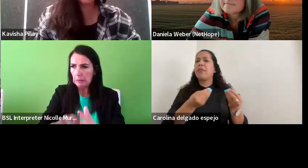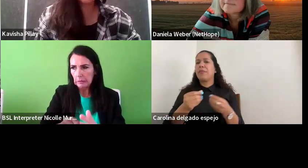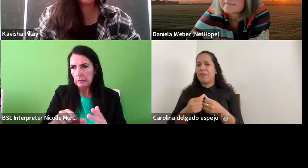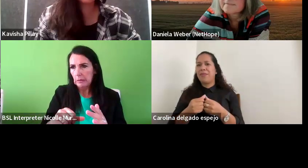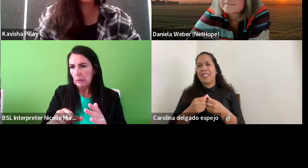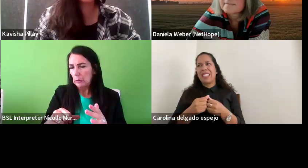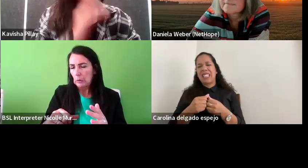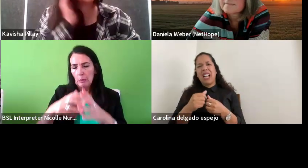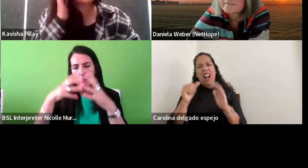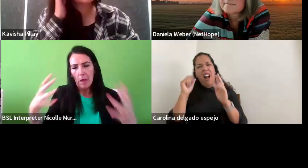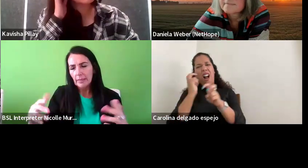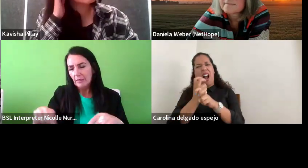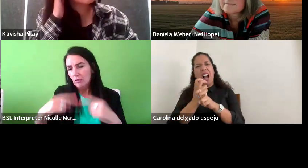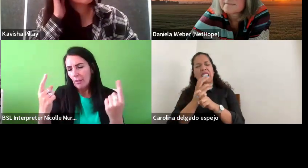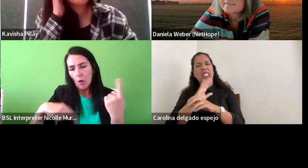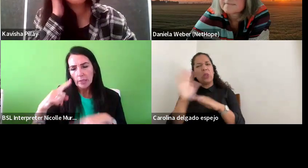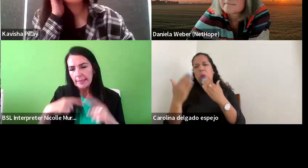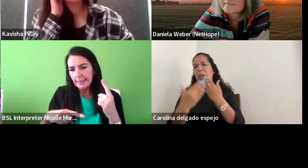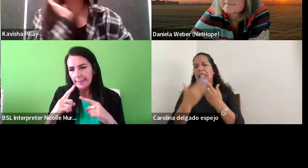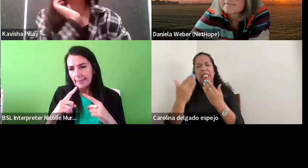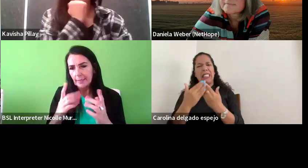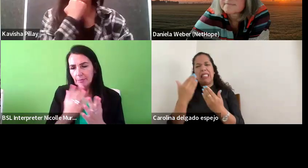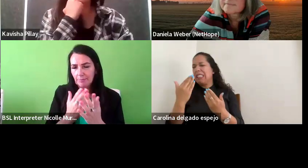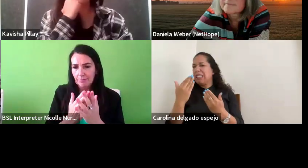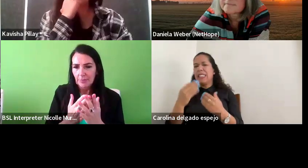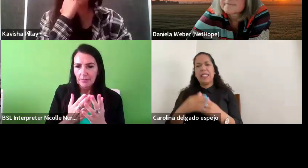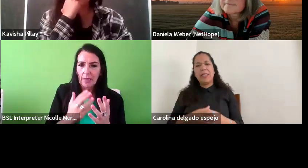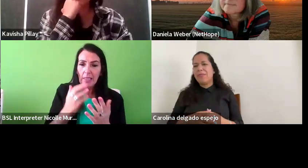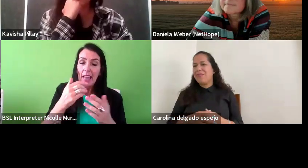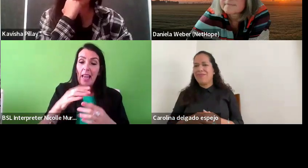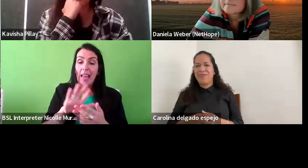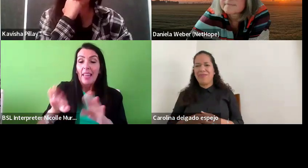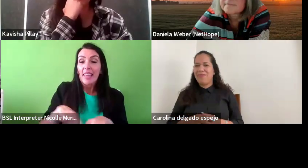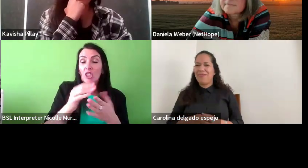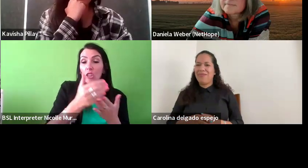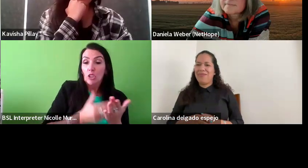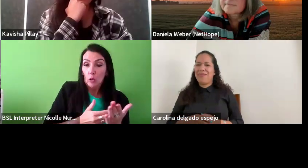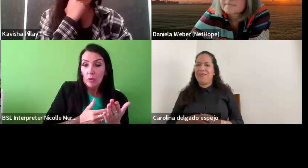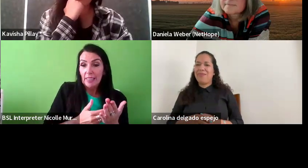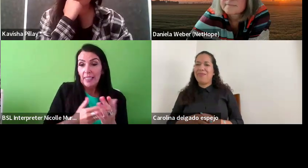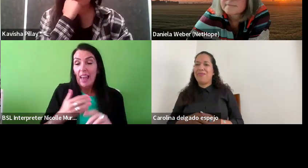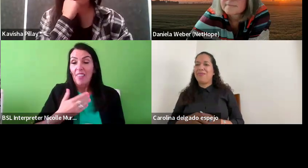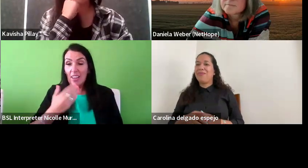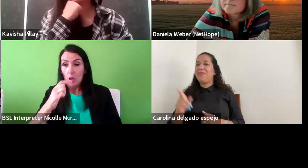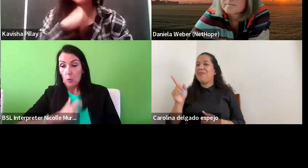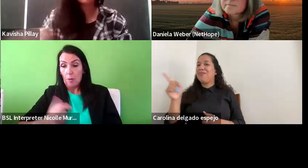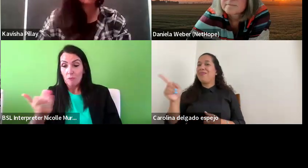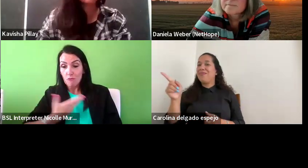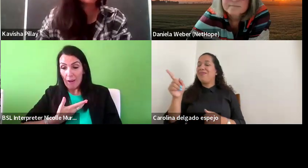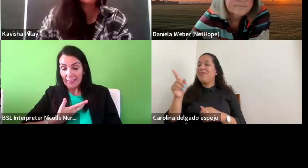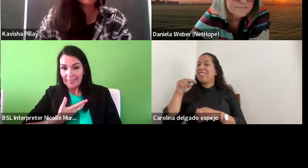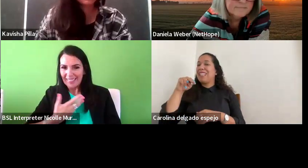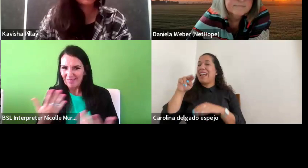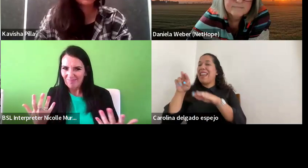quite massive, I believe. I mean, in the trade-off between security and rights, but particularly when it comes to